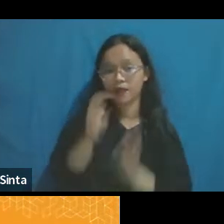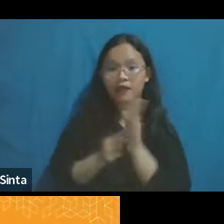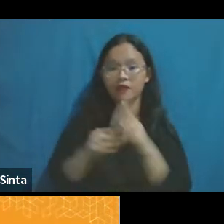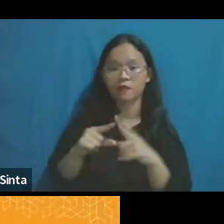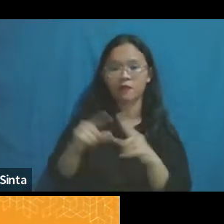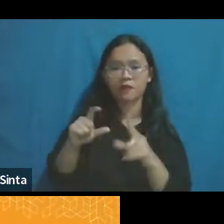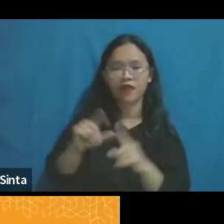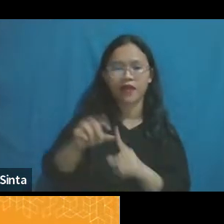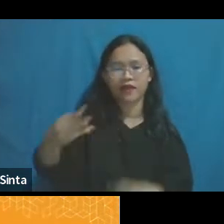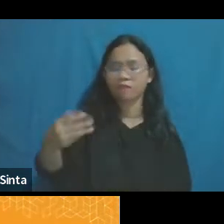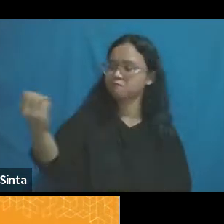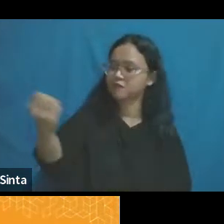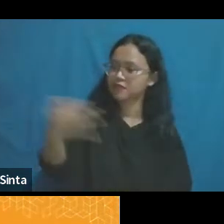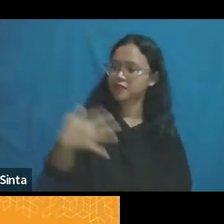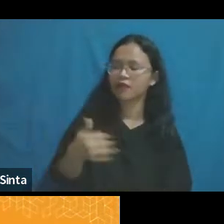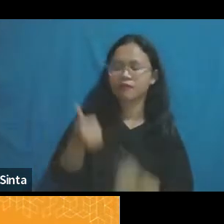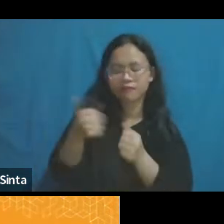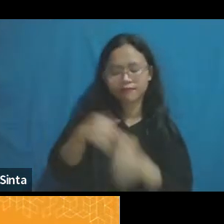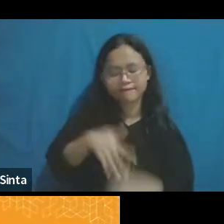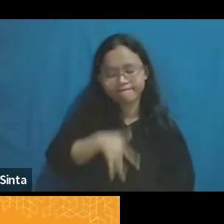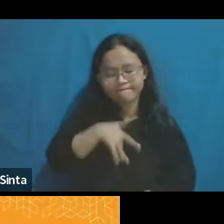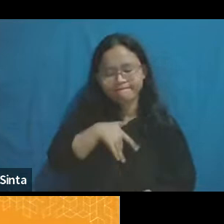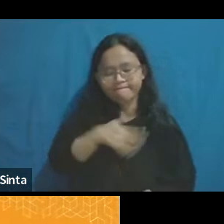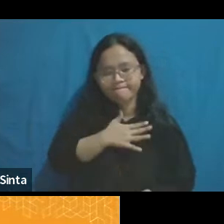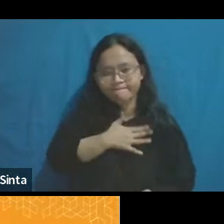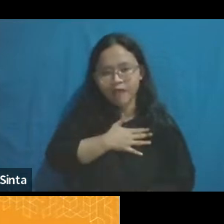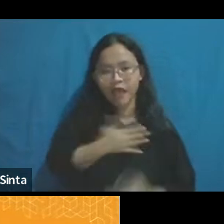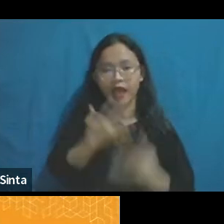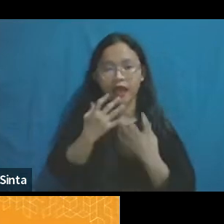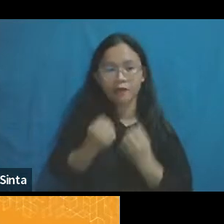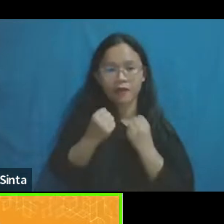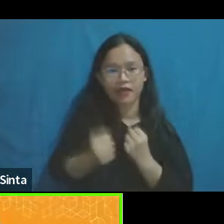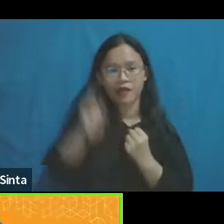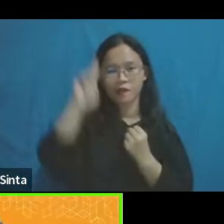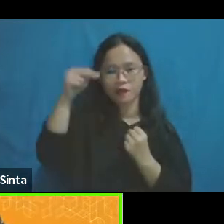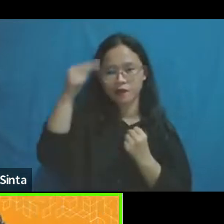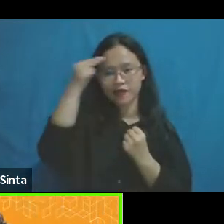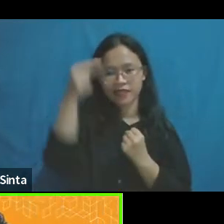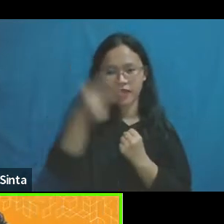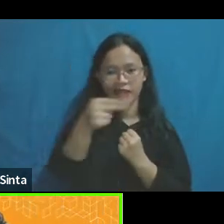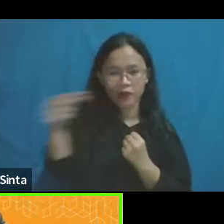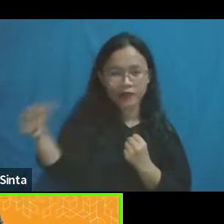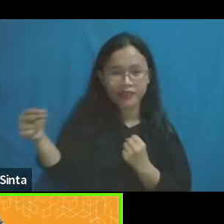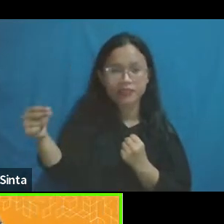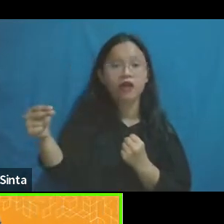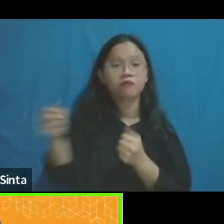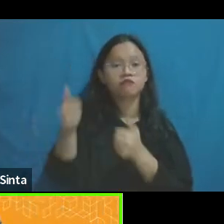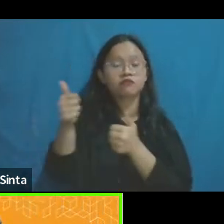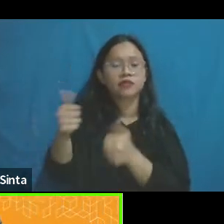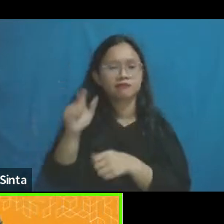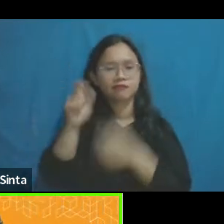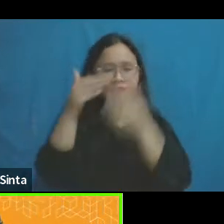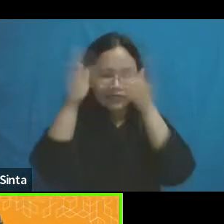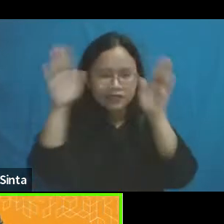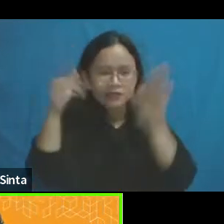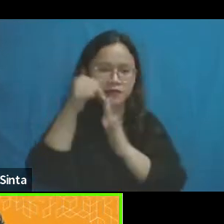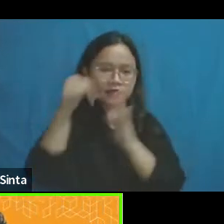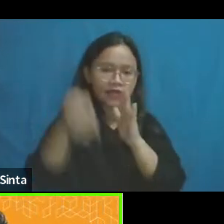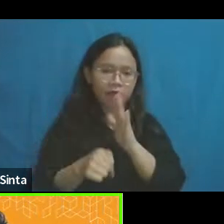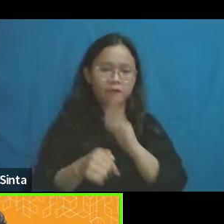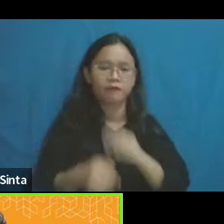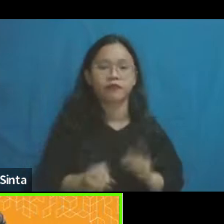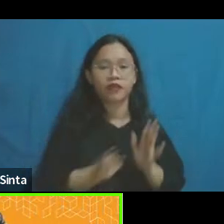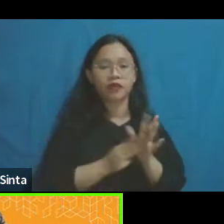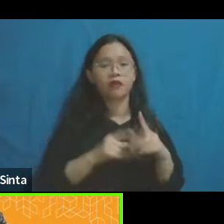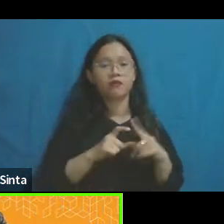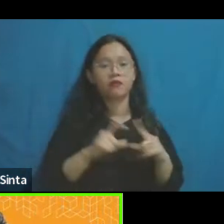well, the Indonesian government, will be as thoughtful as you are today. Indonesian people especially. I don't really have a hope